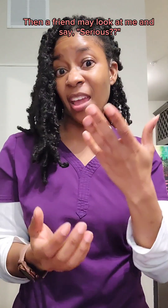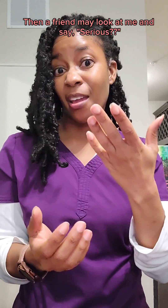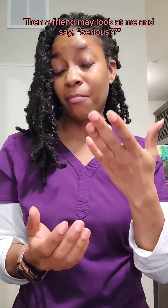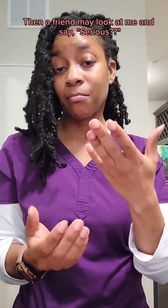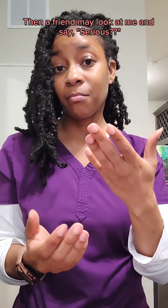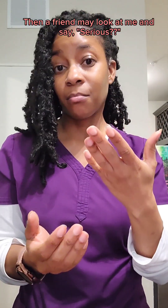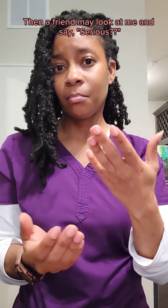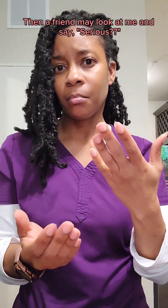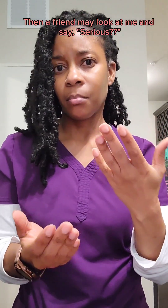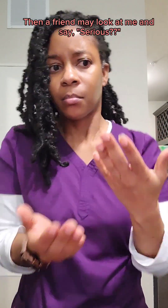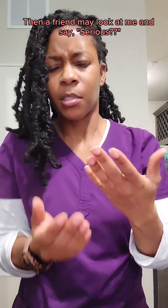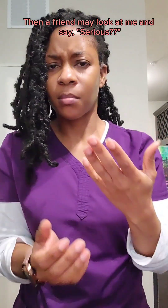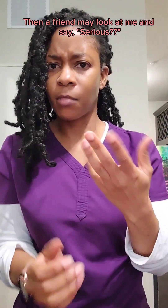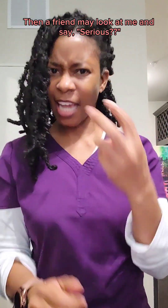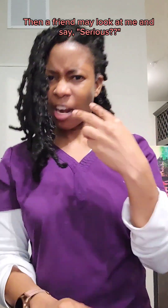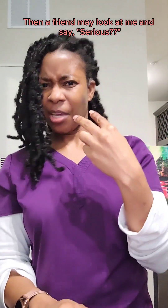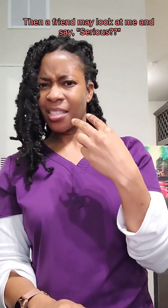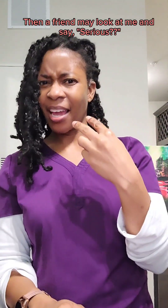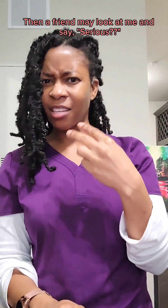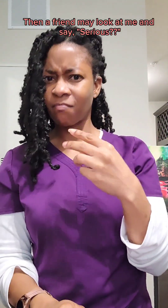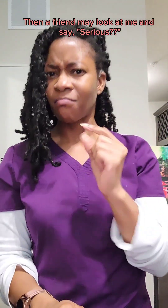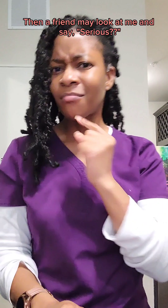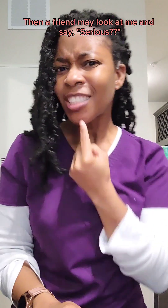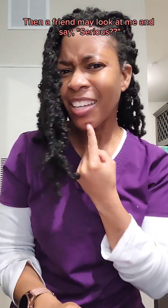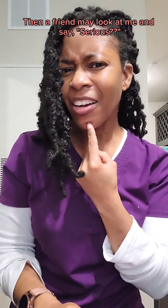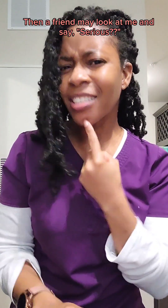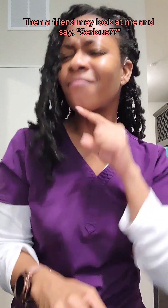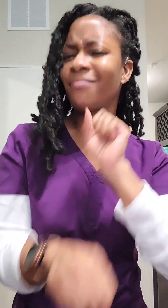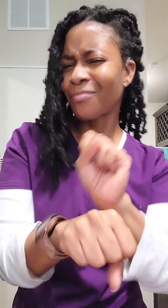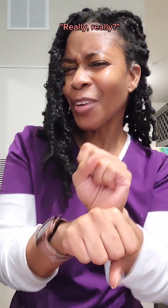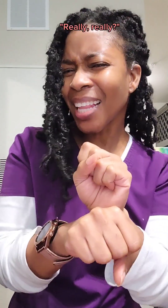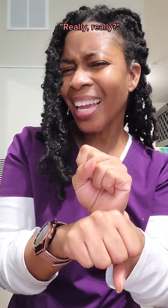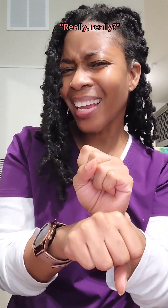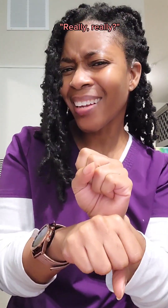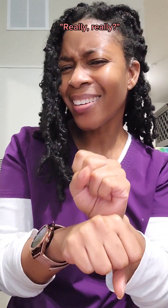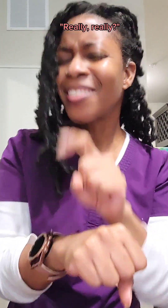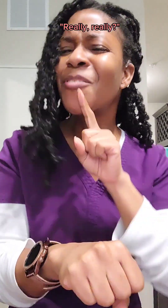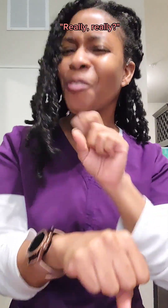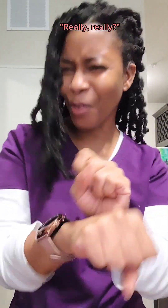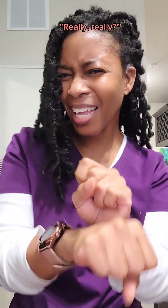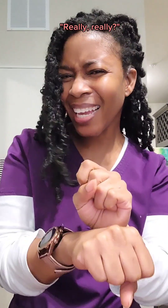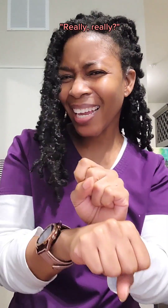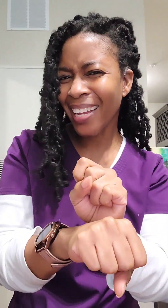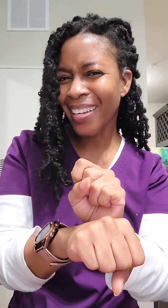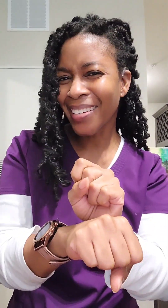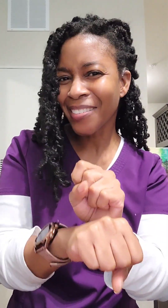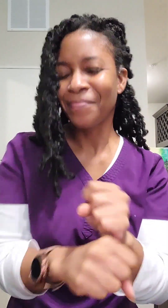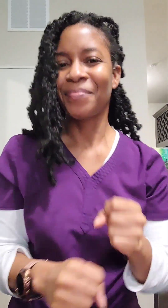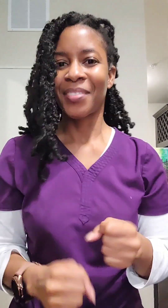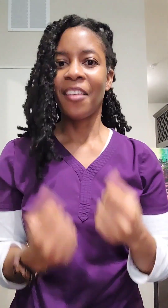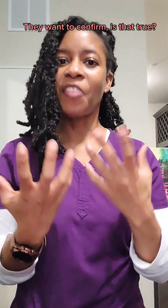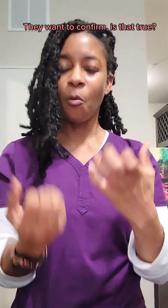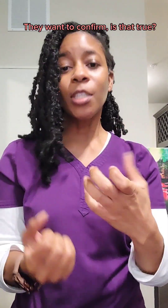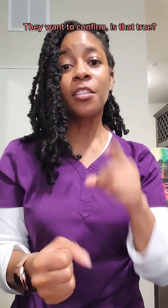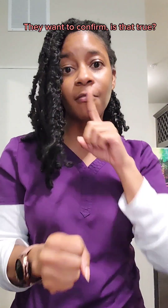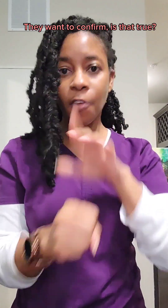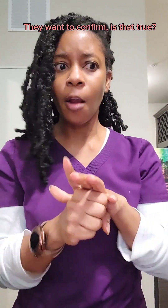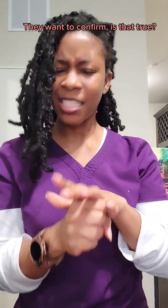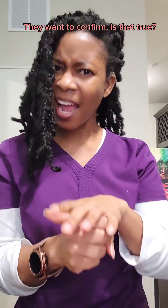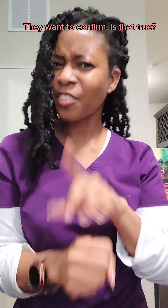may look at me and say, serious? Really? Really? They want to confirm, is that